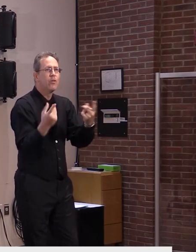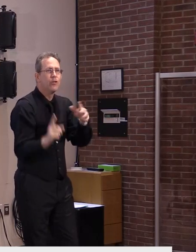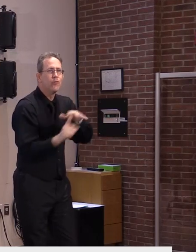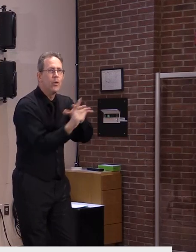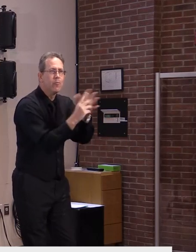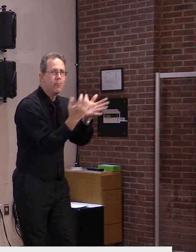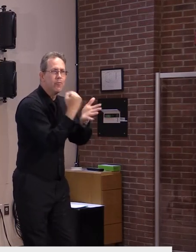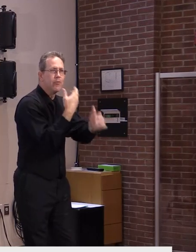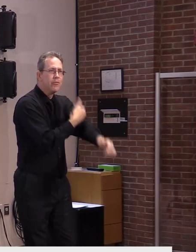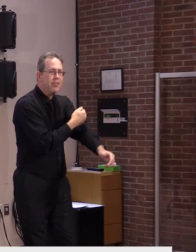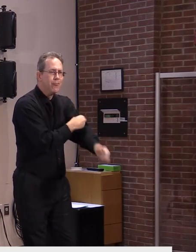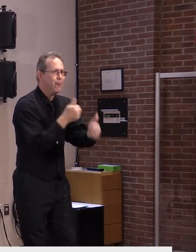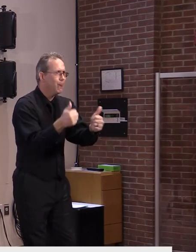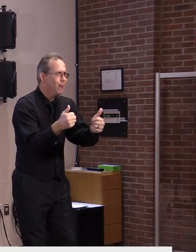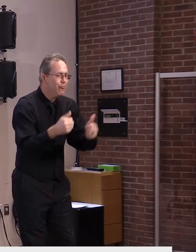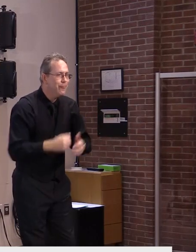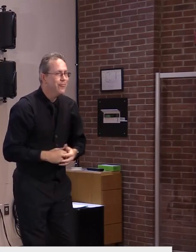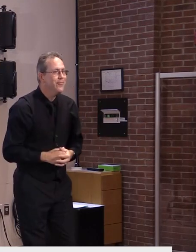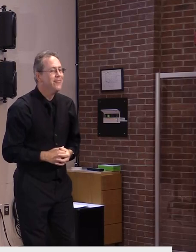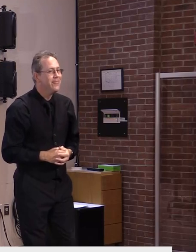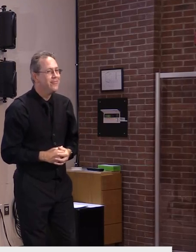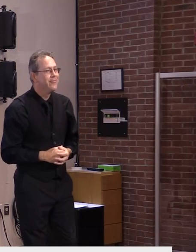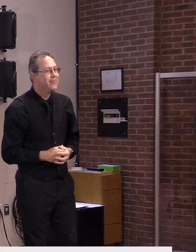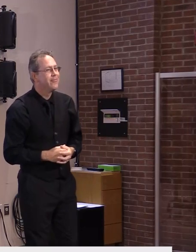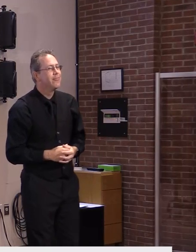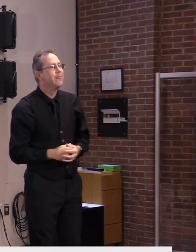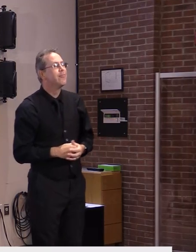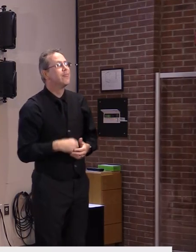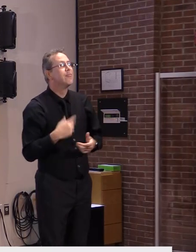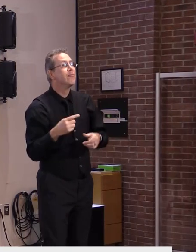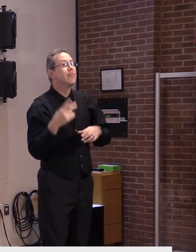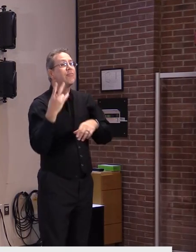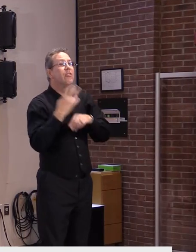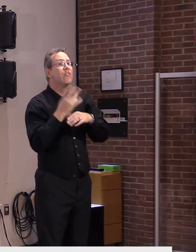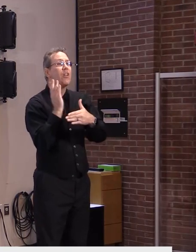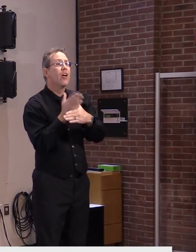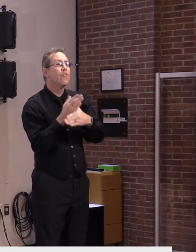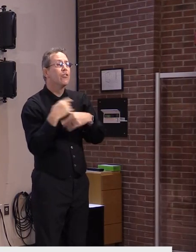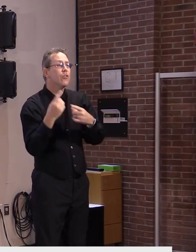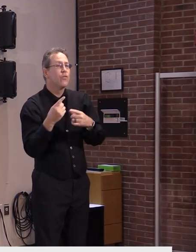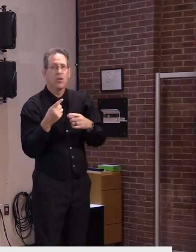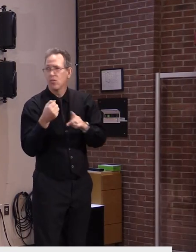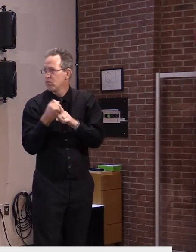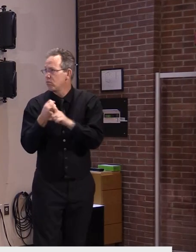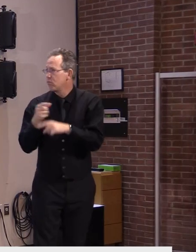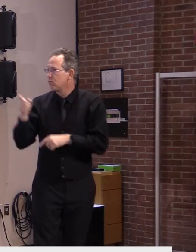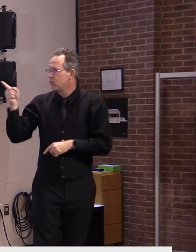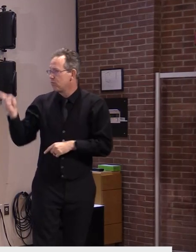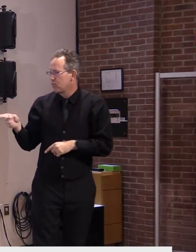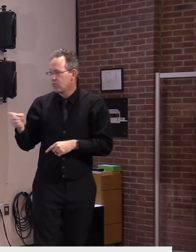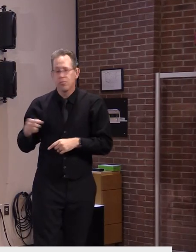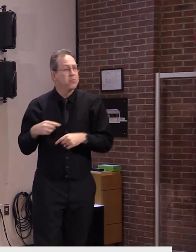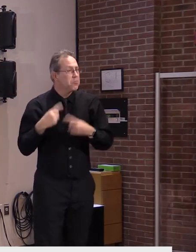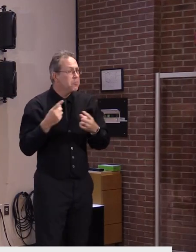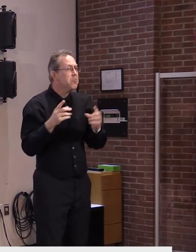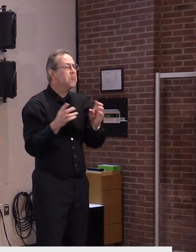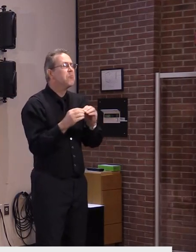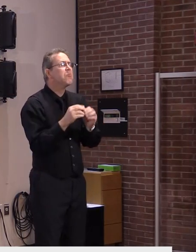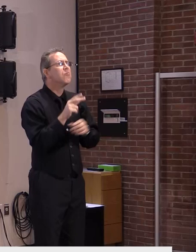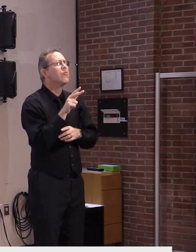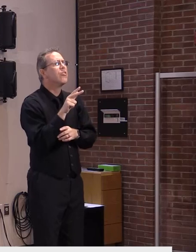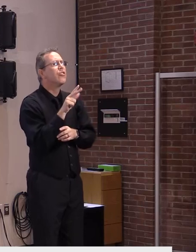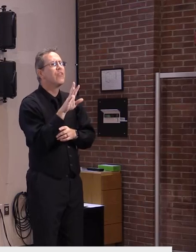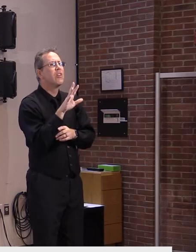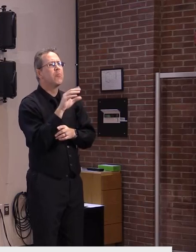started vaccination. And you can see that the seven-day average has jumped up a bit as a result, up about 35.8% over the